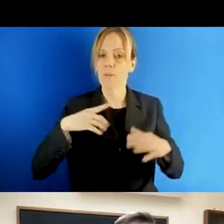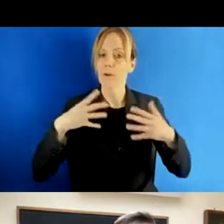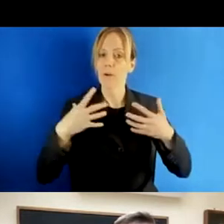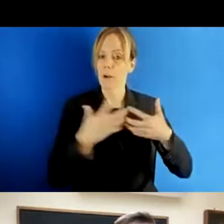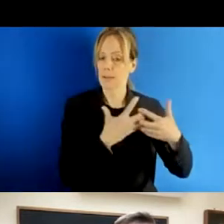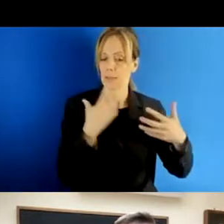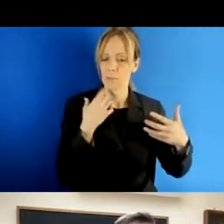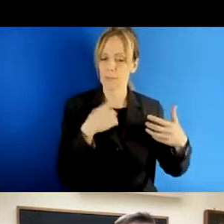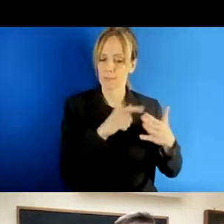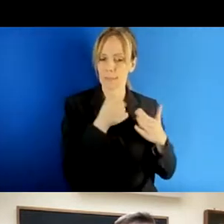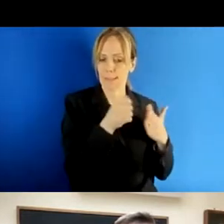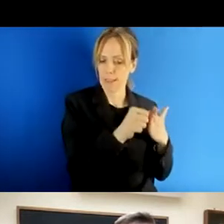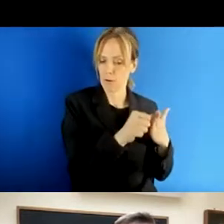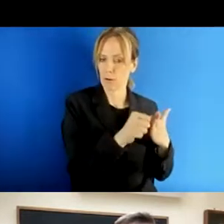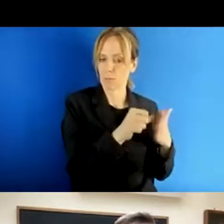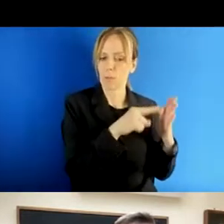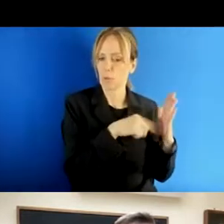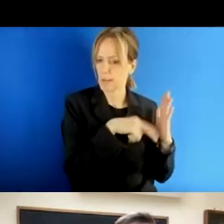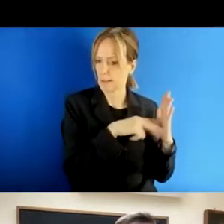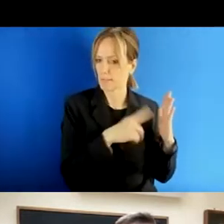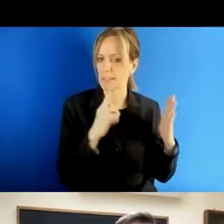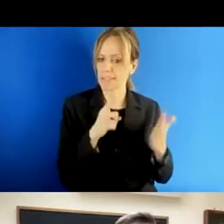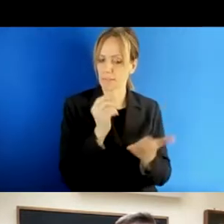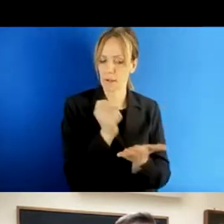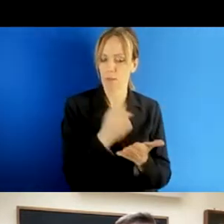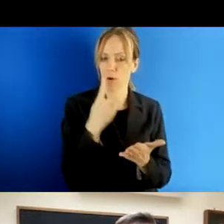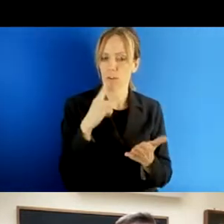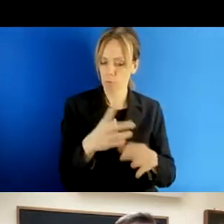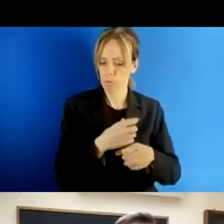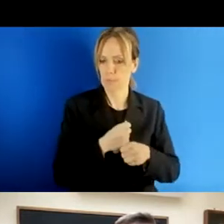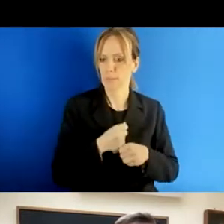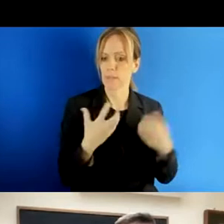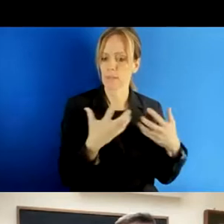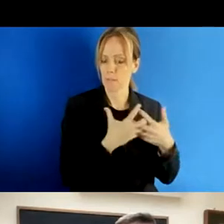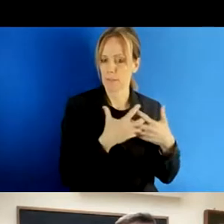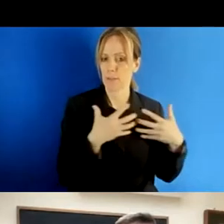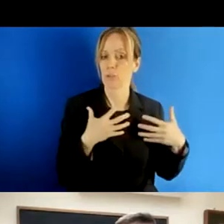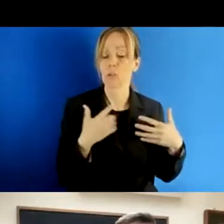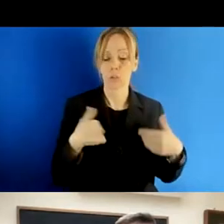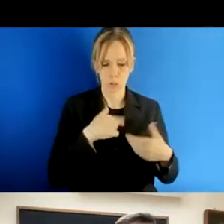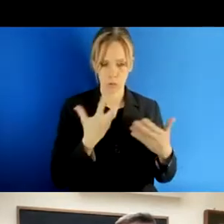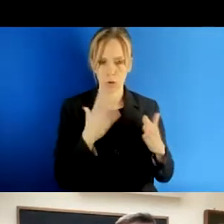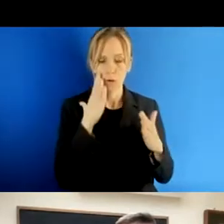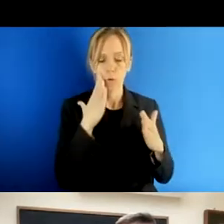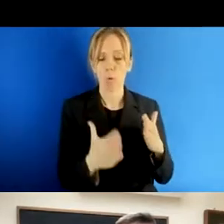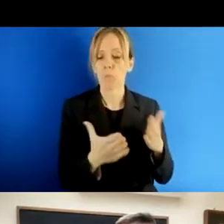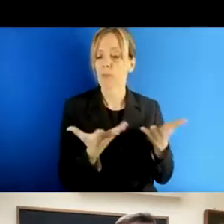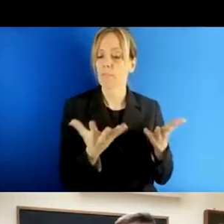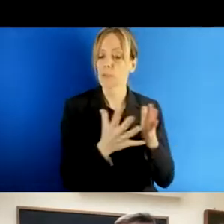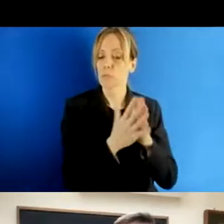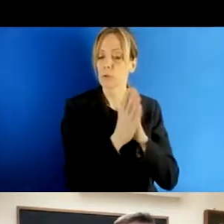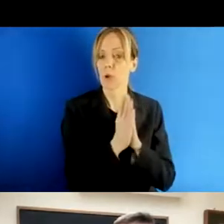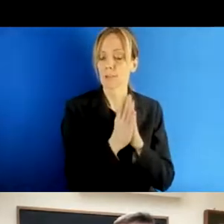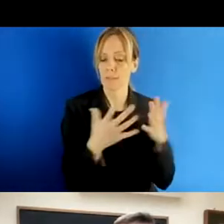that authorizes them to receive that accommodation. We know the student has requested an accommodation and that accommodation has been